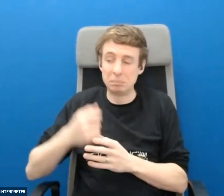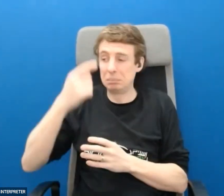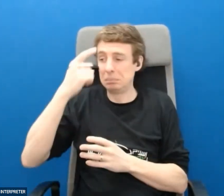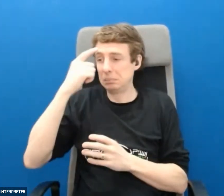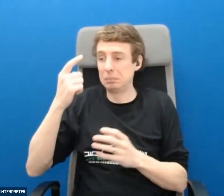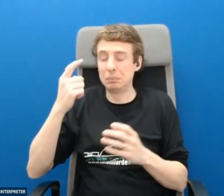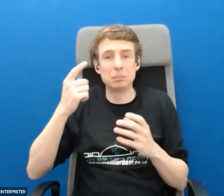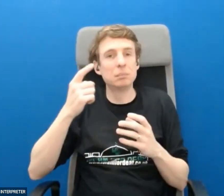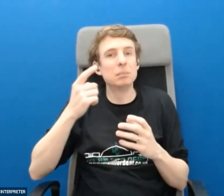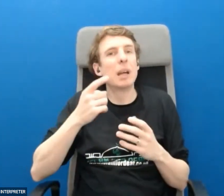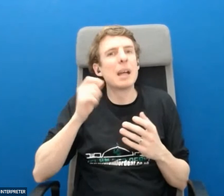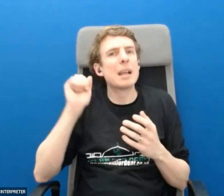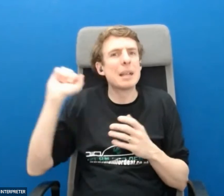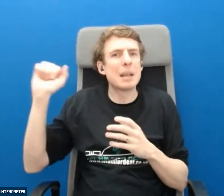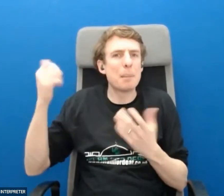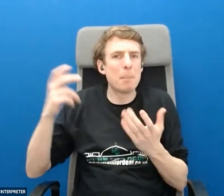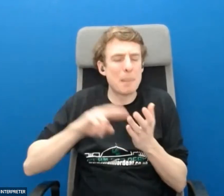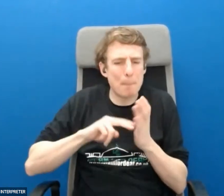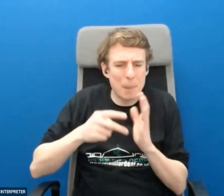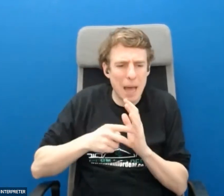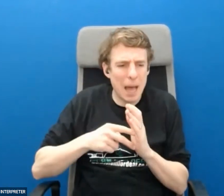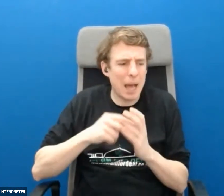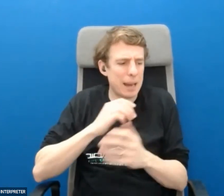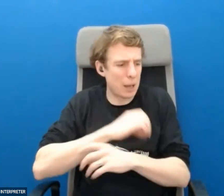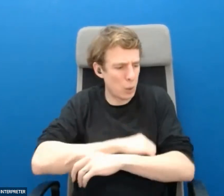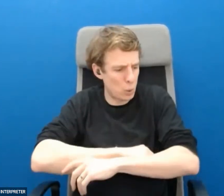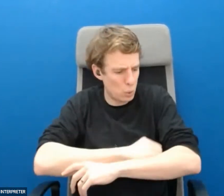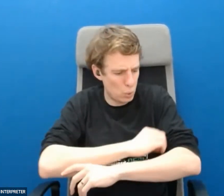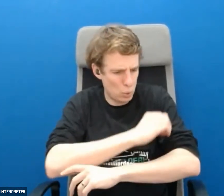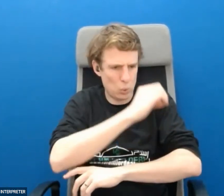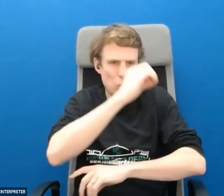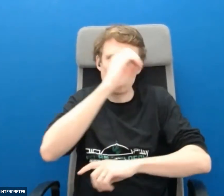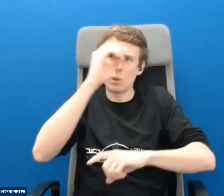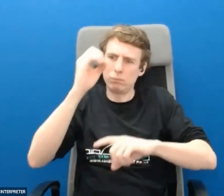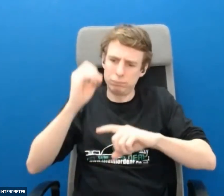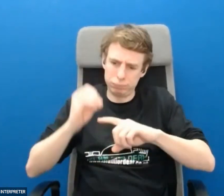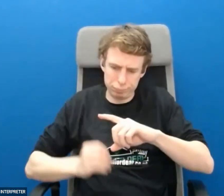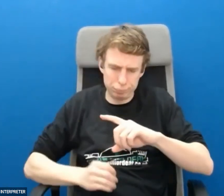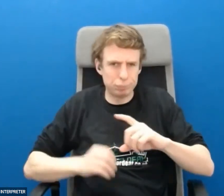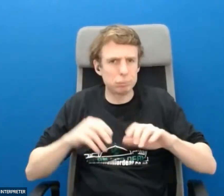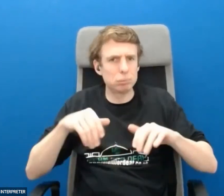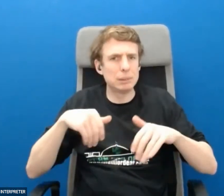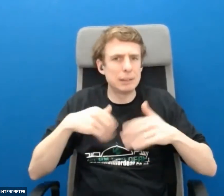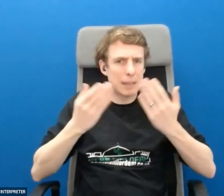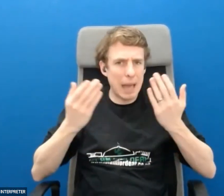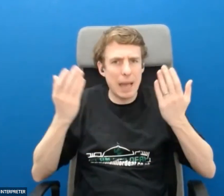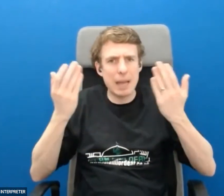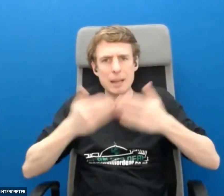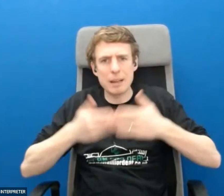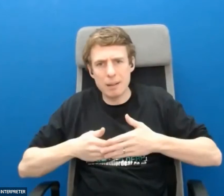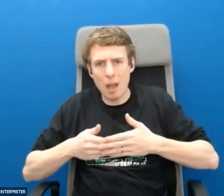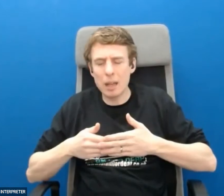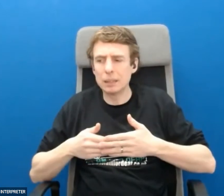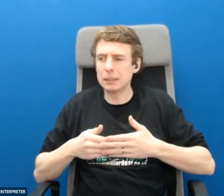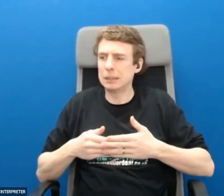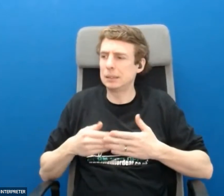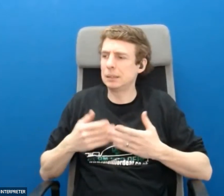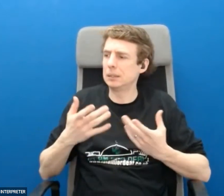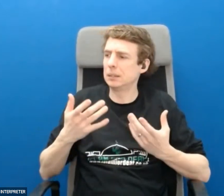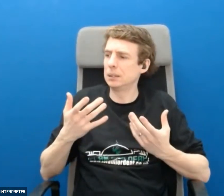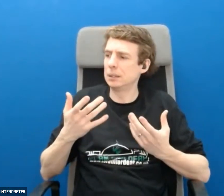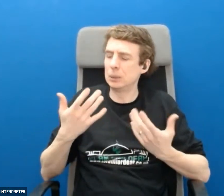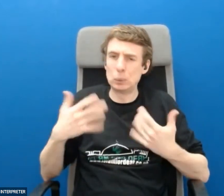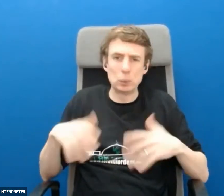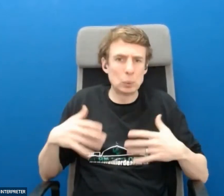to follow the day and the day to follow the night. This is an arrangement that's in Allah's control, that the people have no control